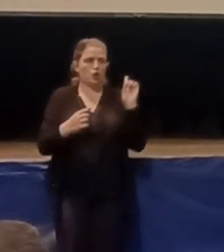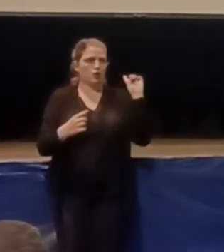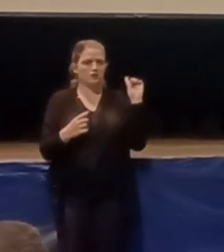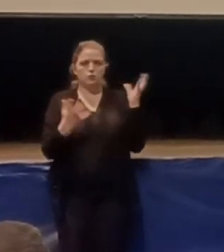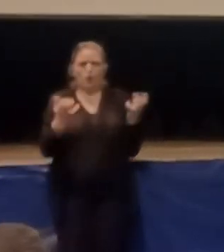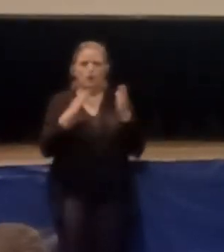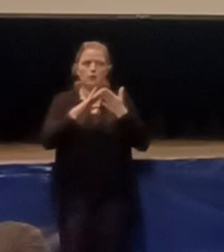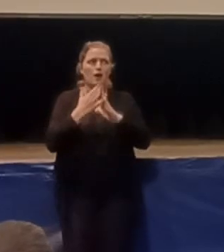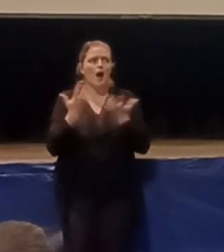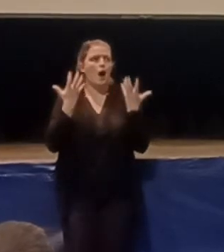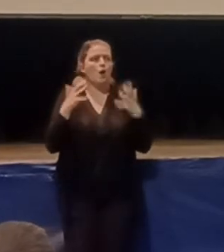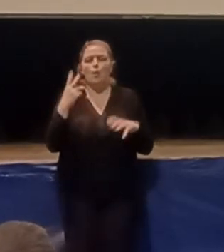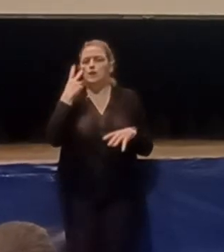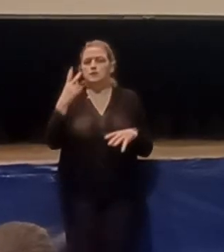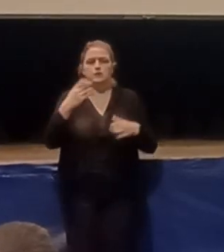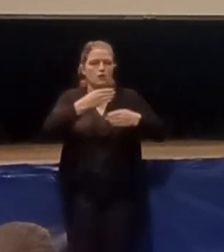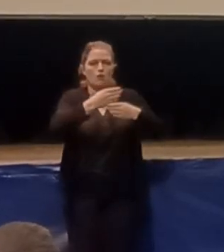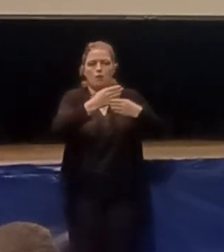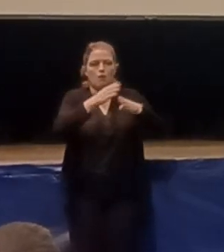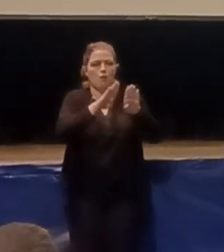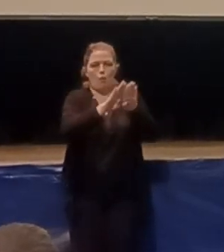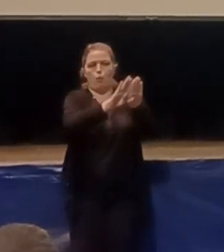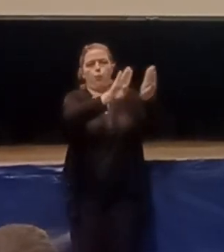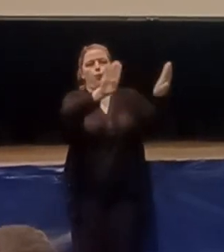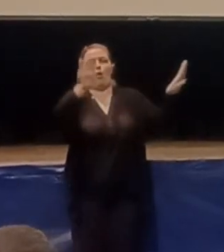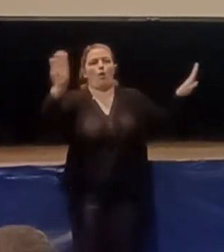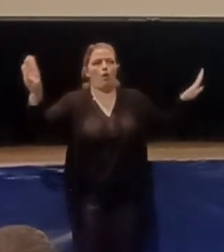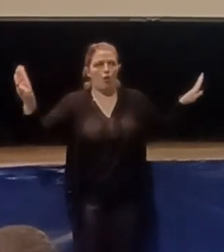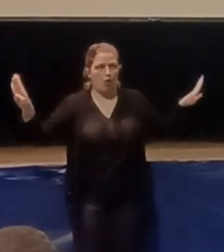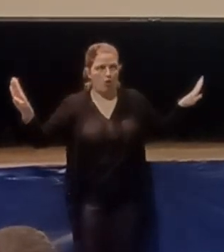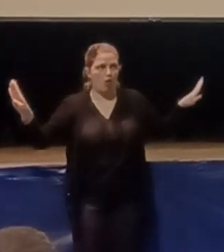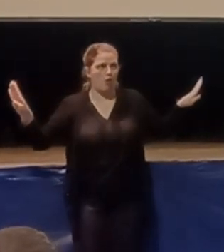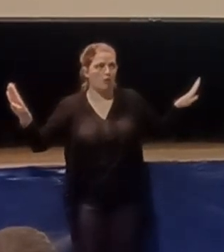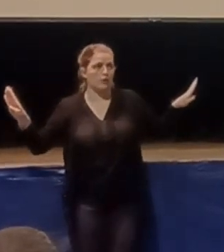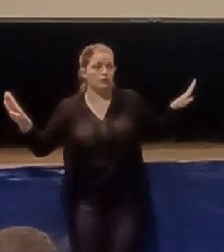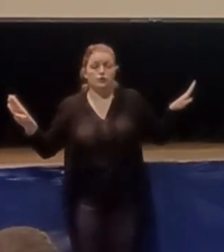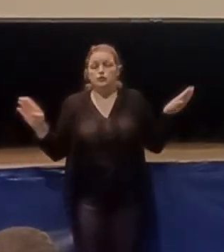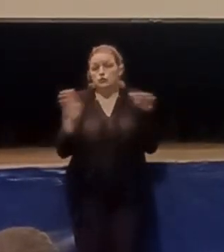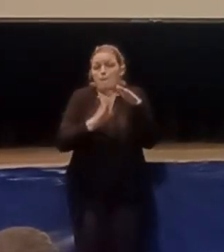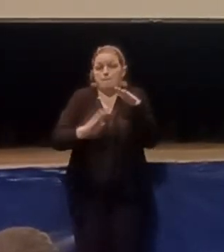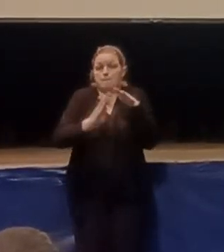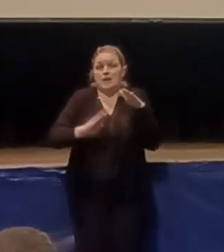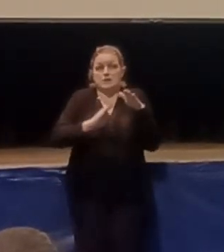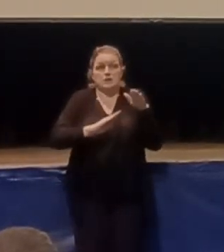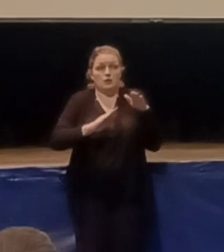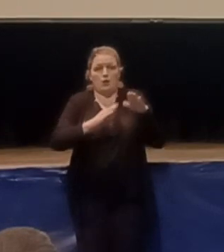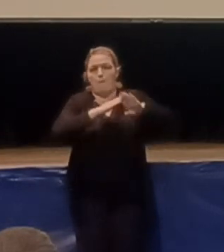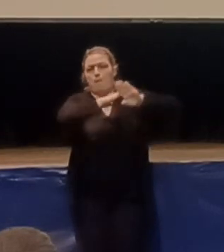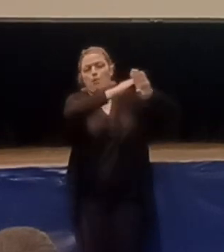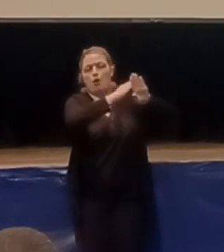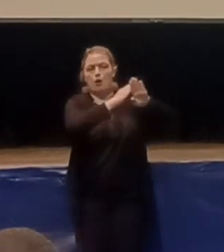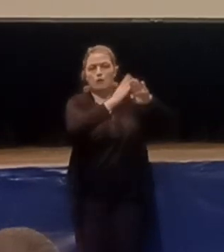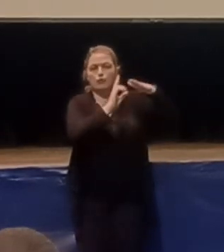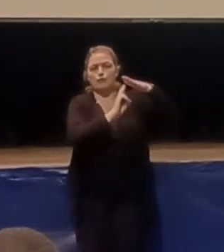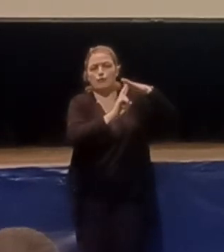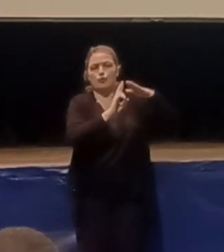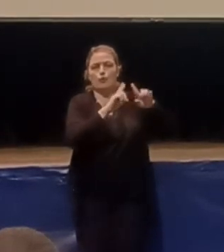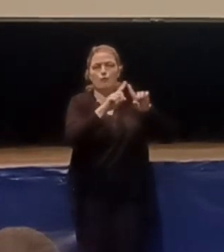community. I don't want to see a wall which is put up to basically block the view of what you're building in